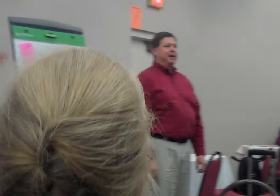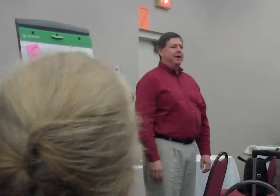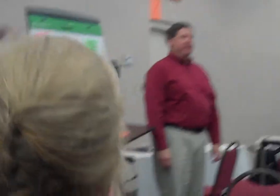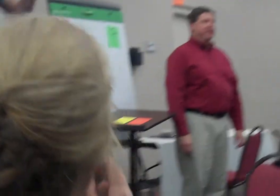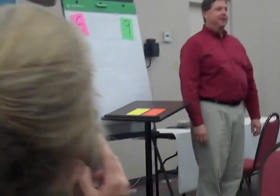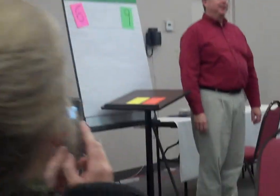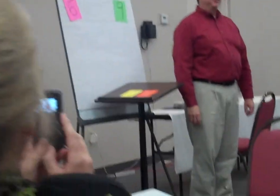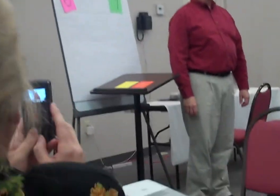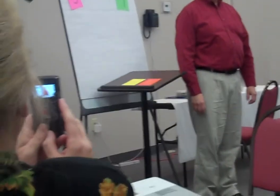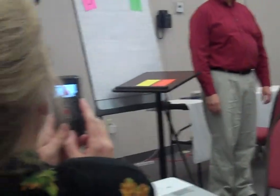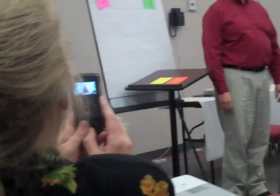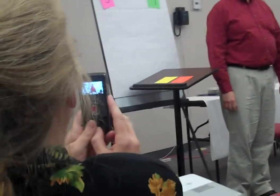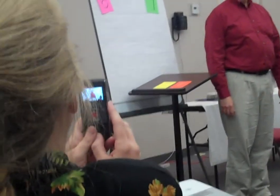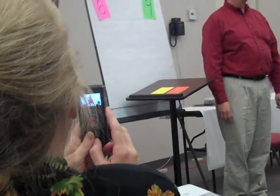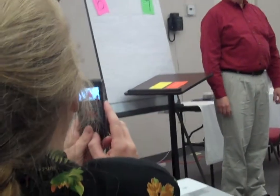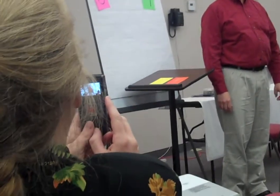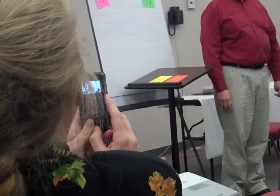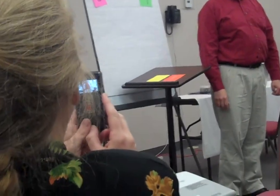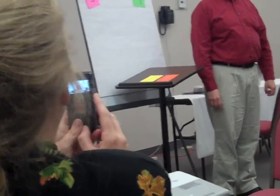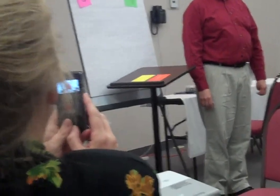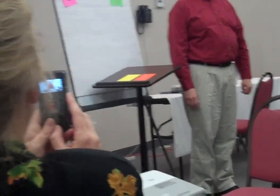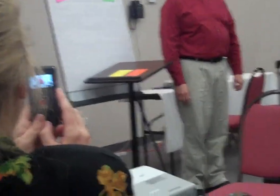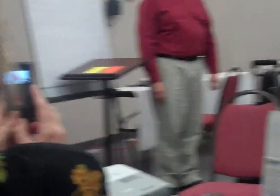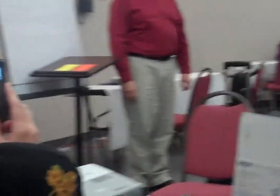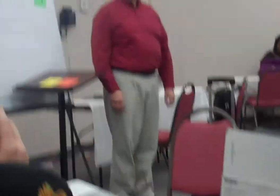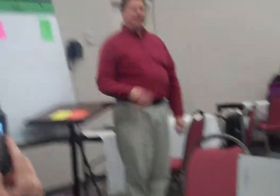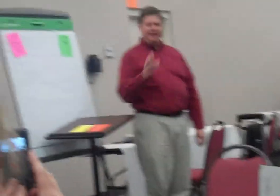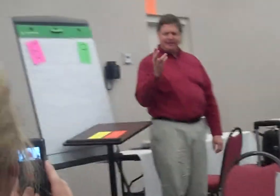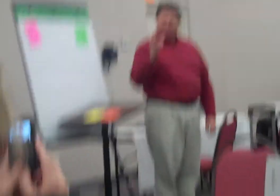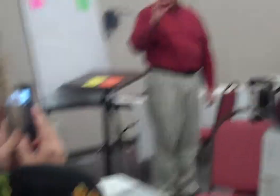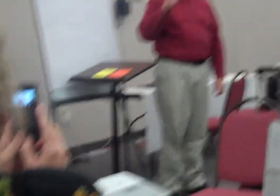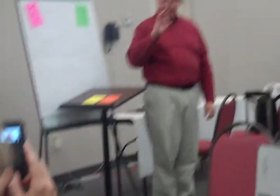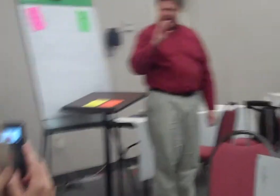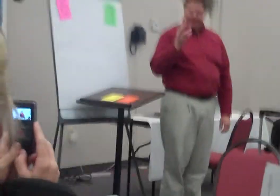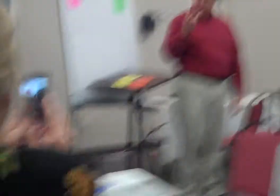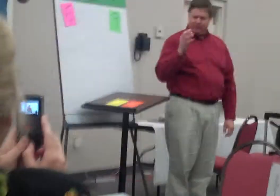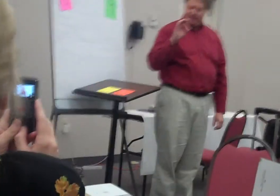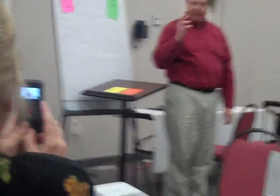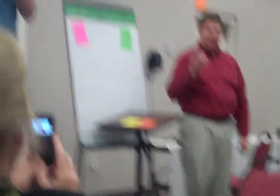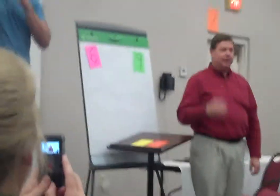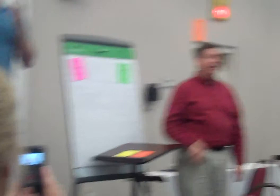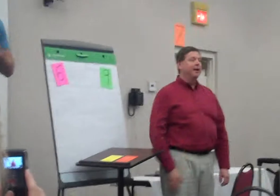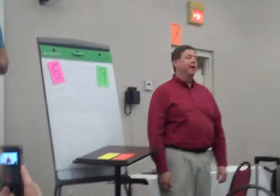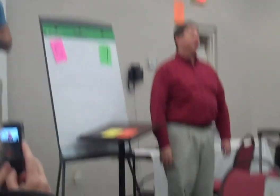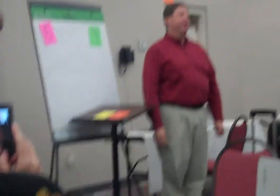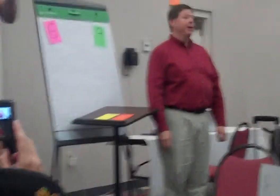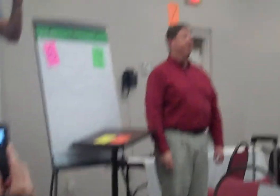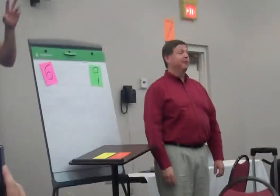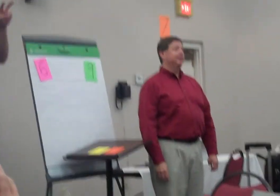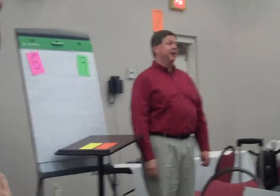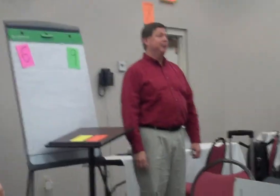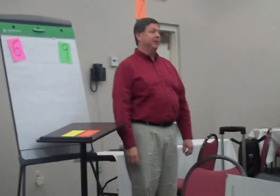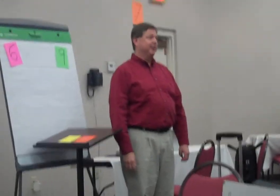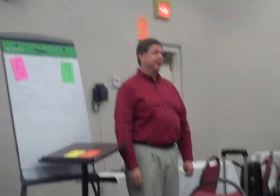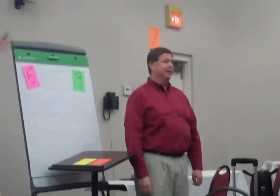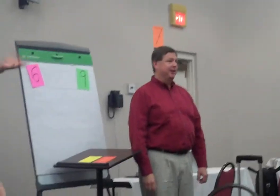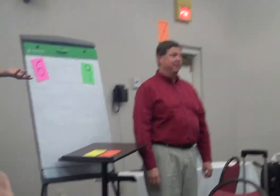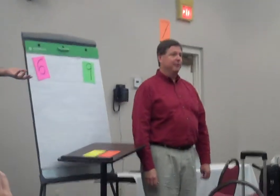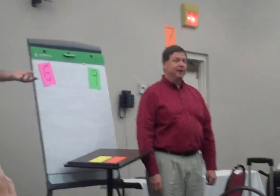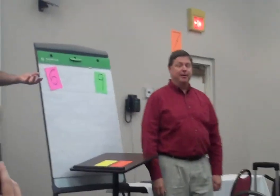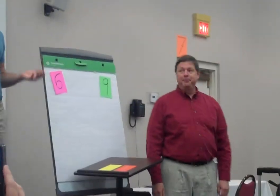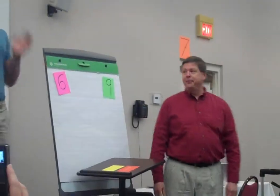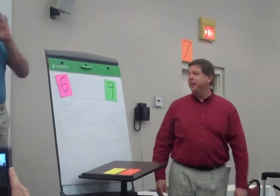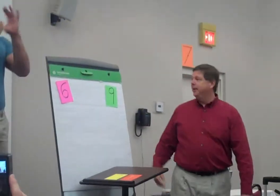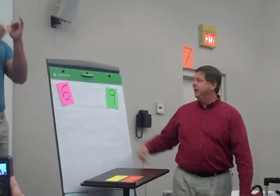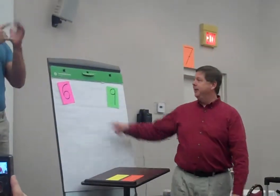6 and 9, right? Half of the problem. 6 and 9, which one is it? All right, let's study what 6s and